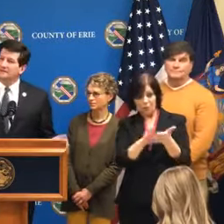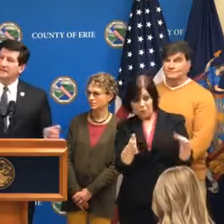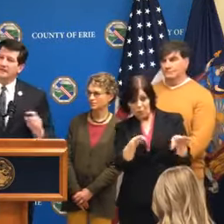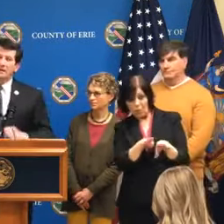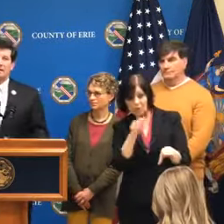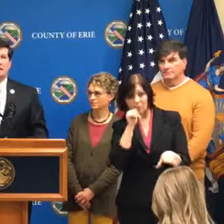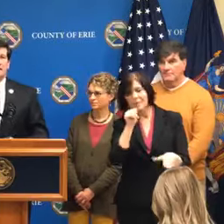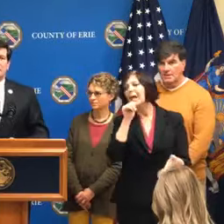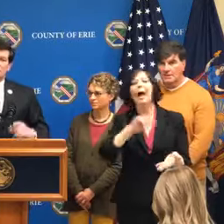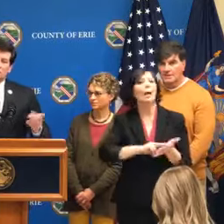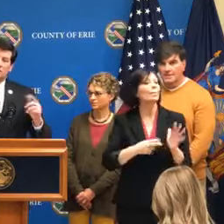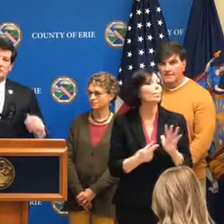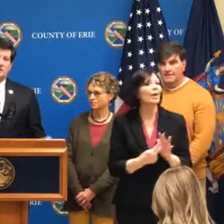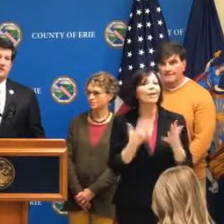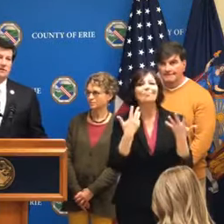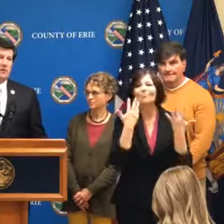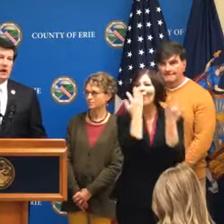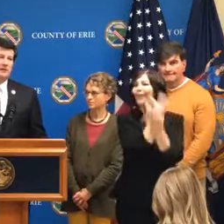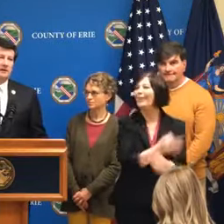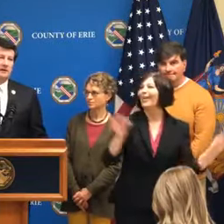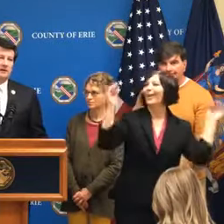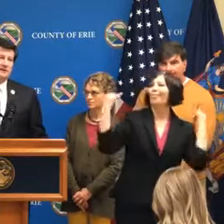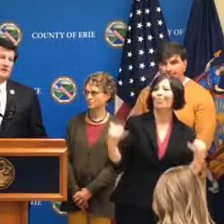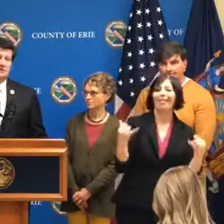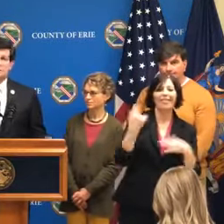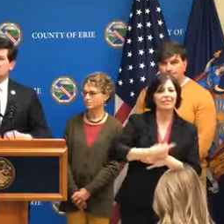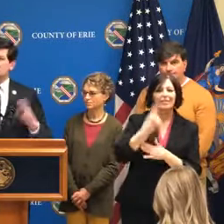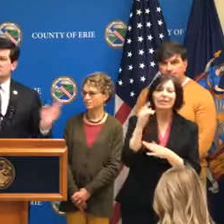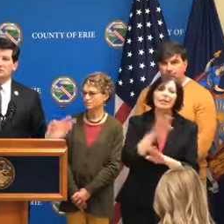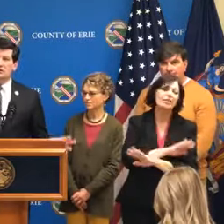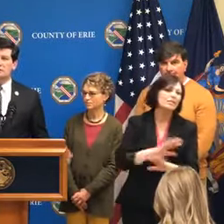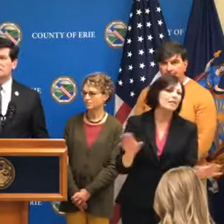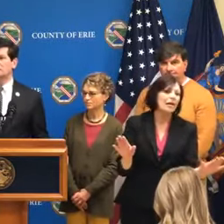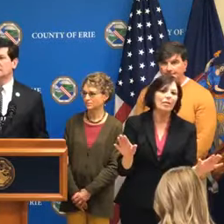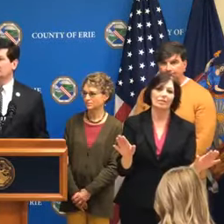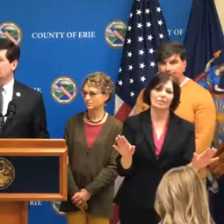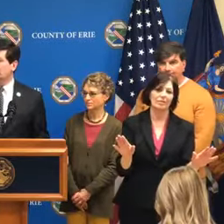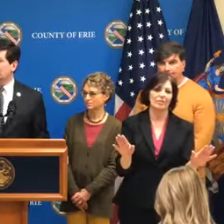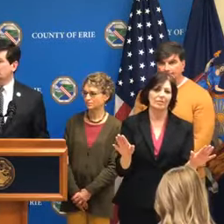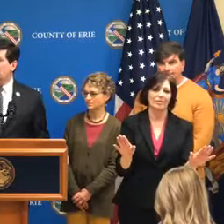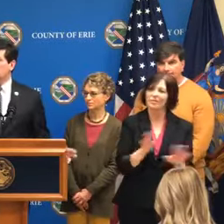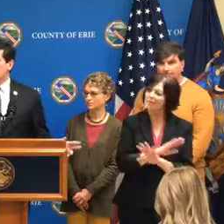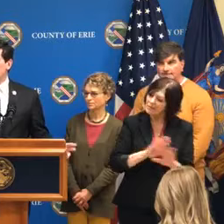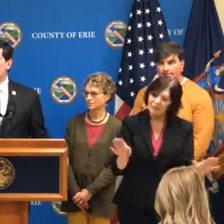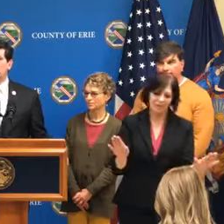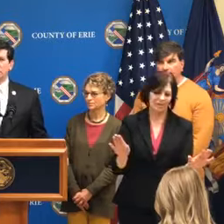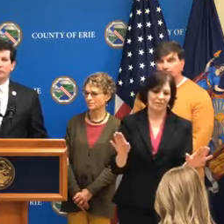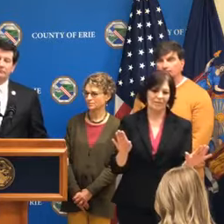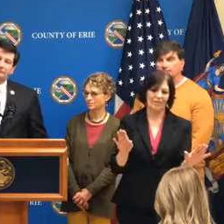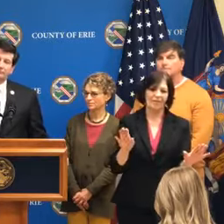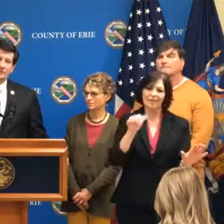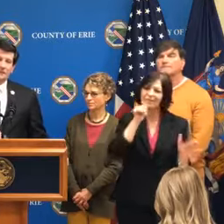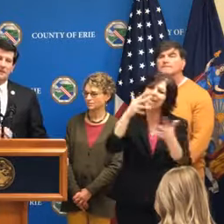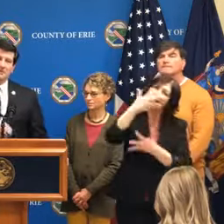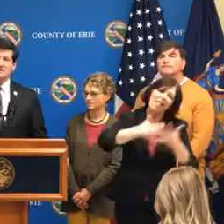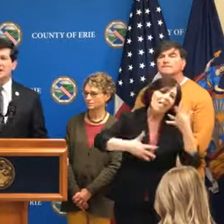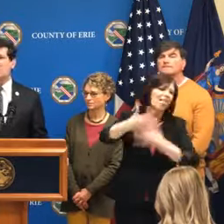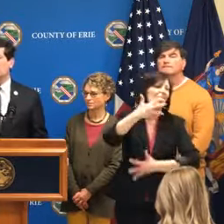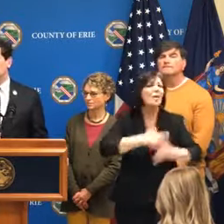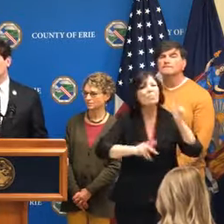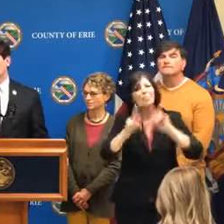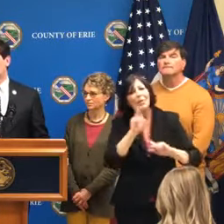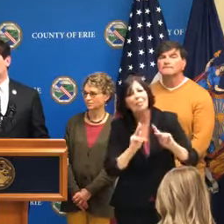that does not mean that you can all of a sudden go out there and take your kids to some recreational activity outside where there's other people. You're to